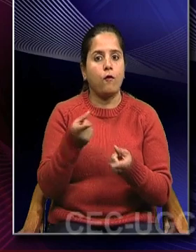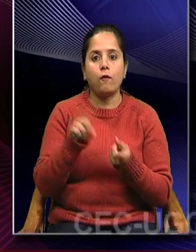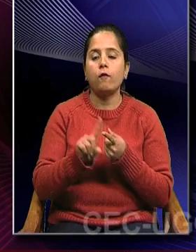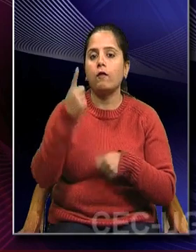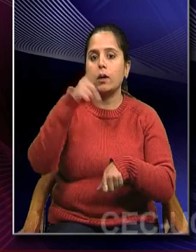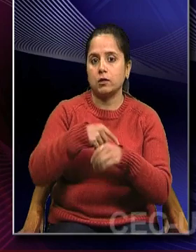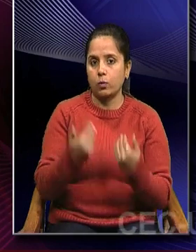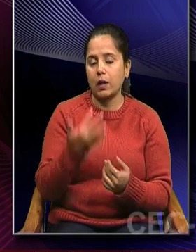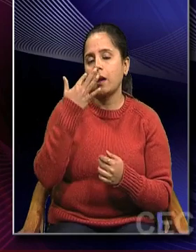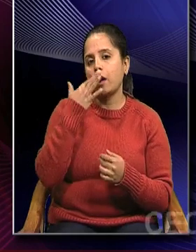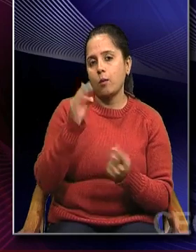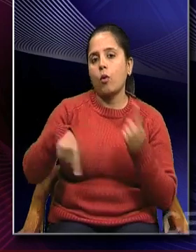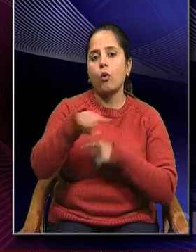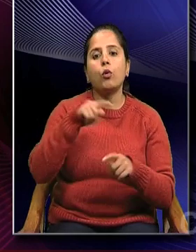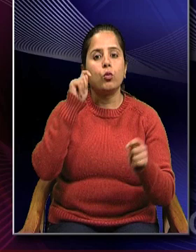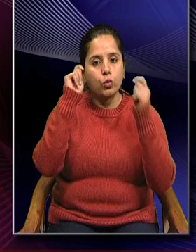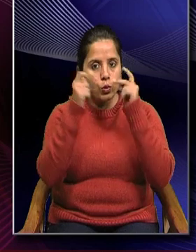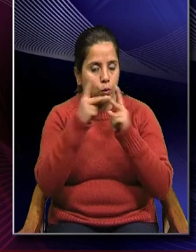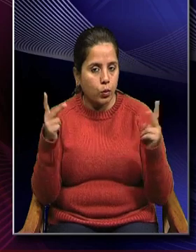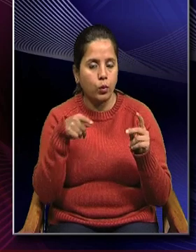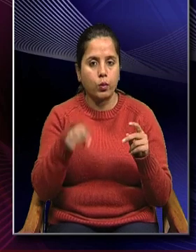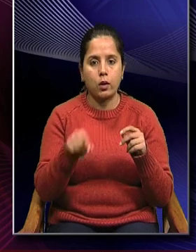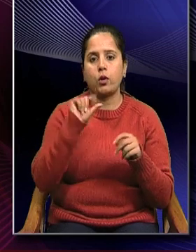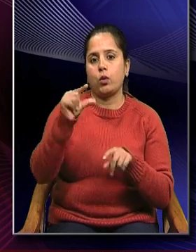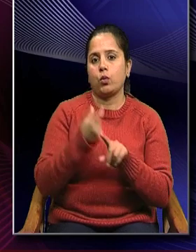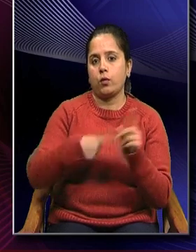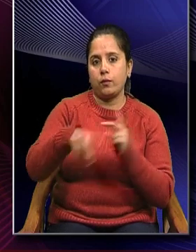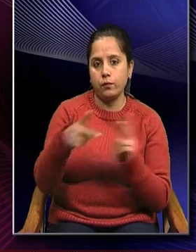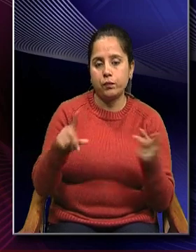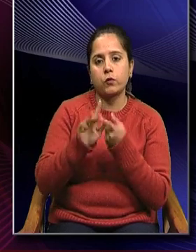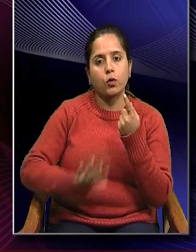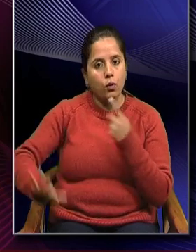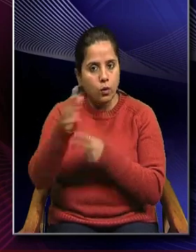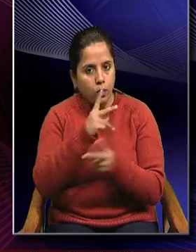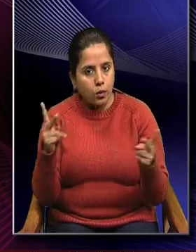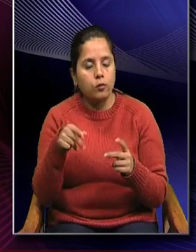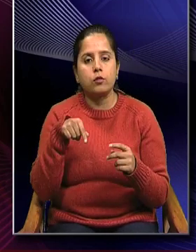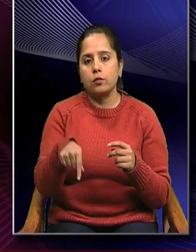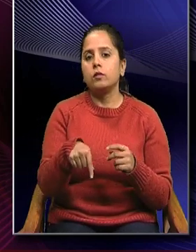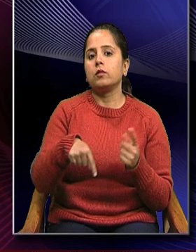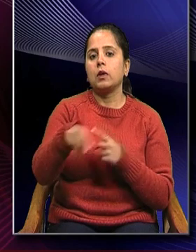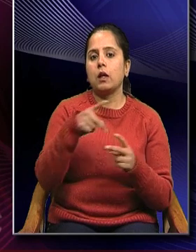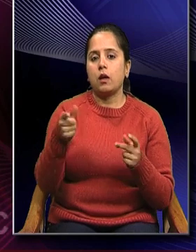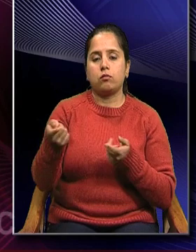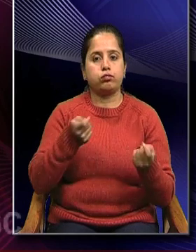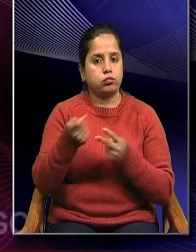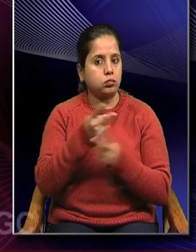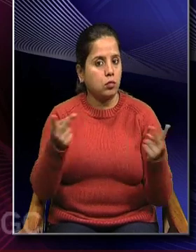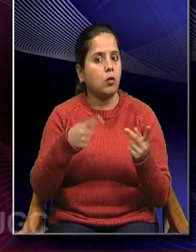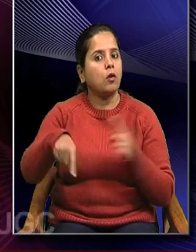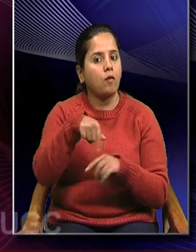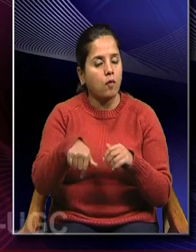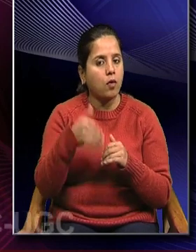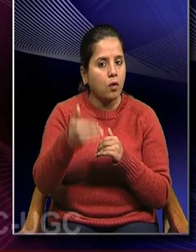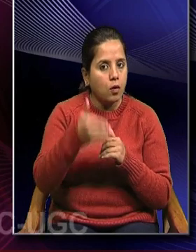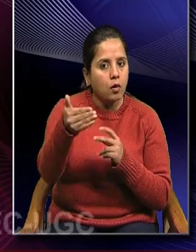played an important role in terms of making Britain and thereafter Europe as one of the most dominant